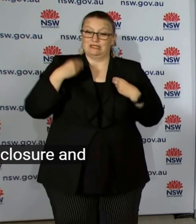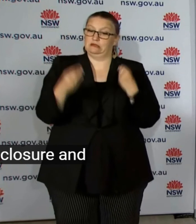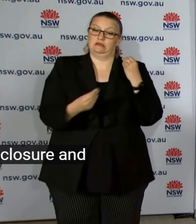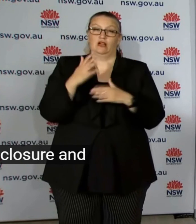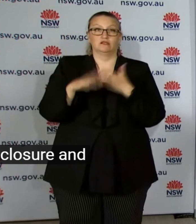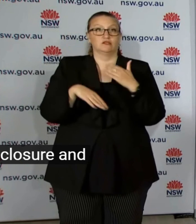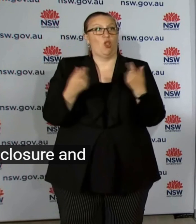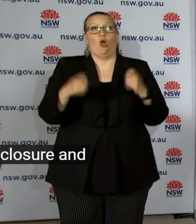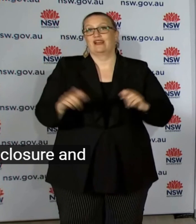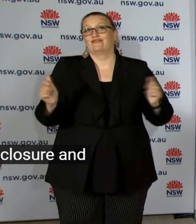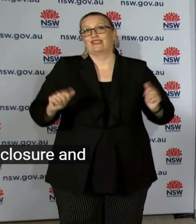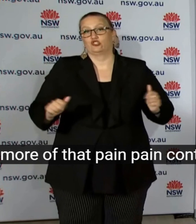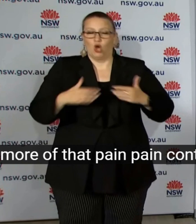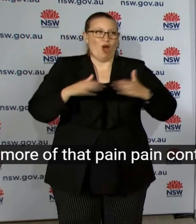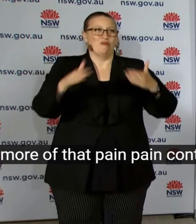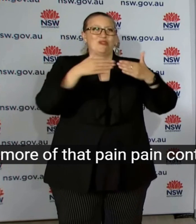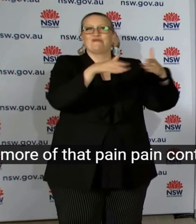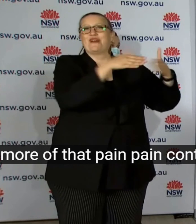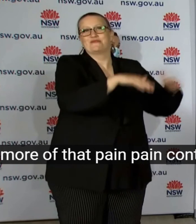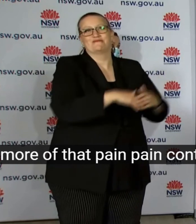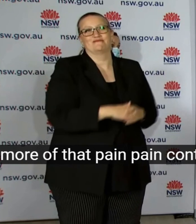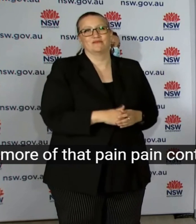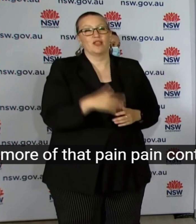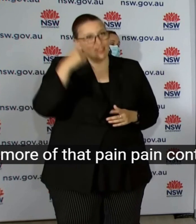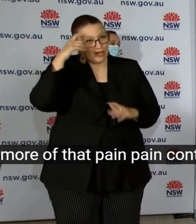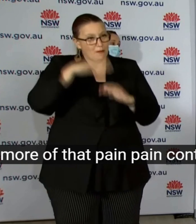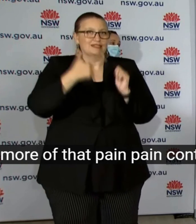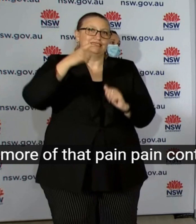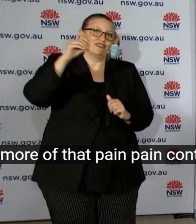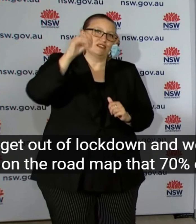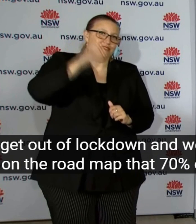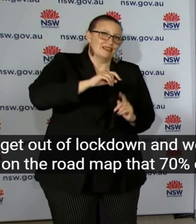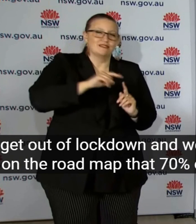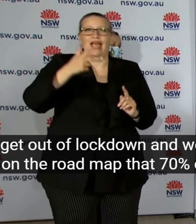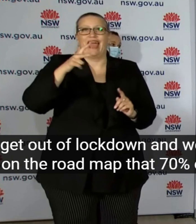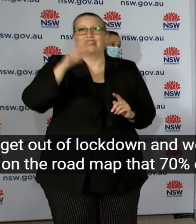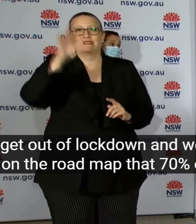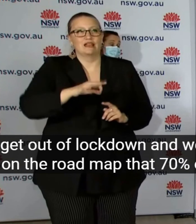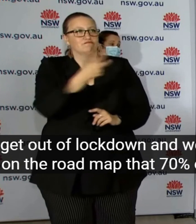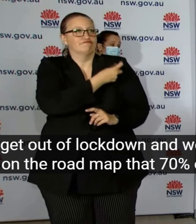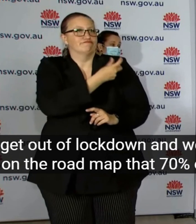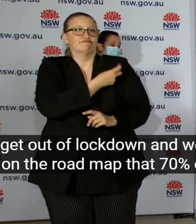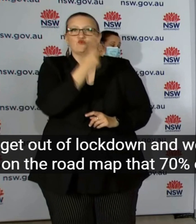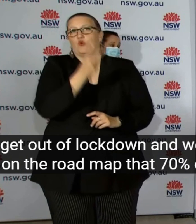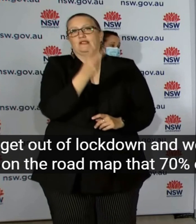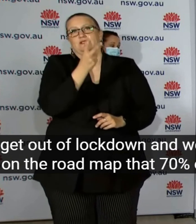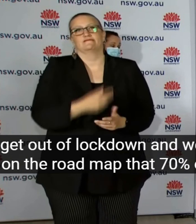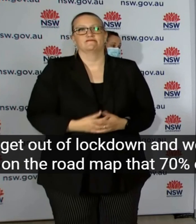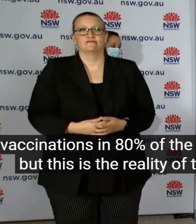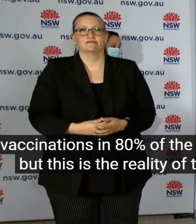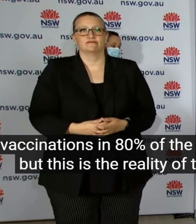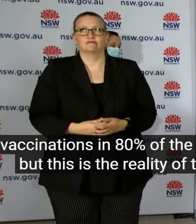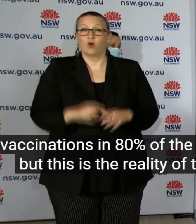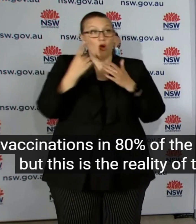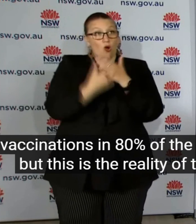the roadmap at 70% double vaccination and 80% above. But this is the reality of the pandemic, right across the globe. Economies have been brought to their knees,